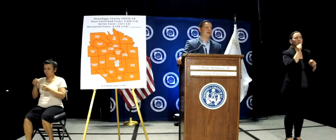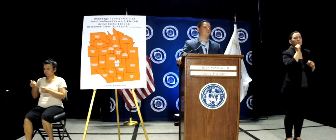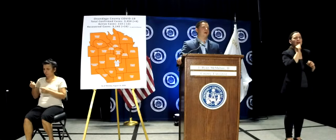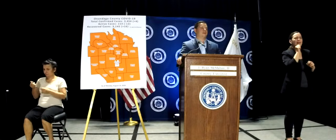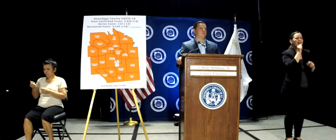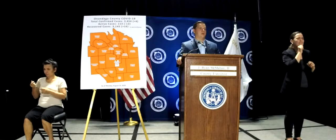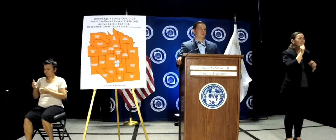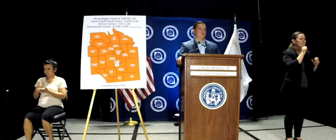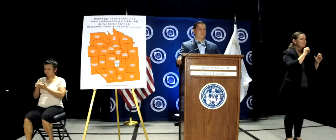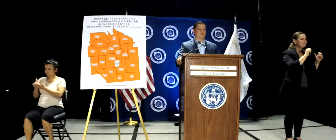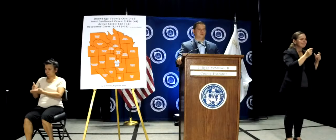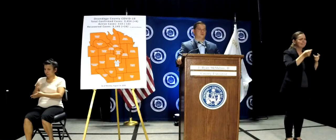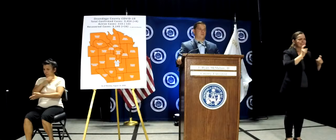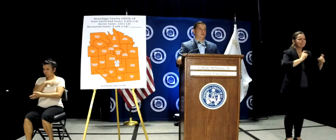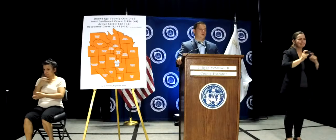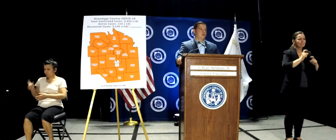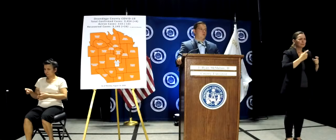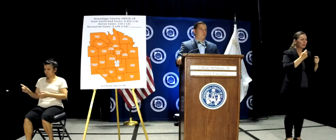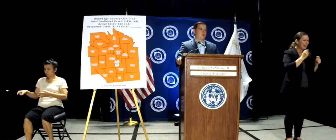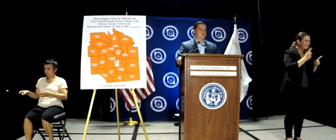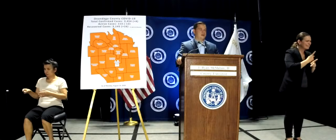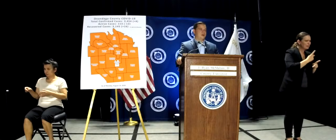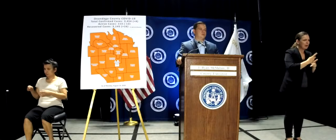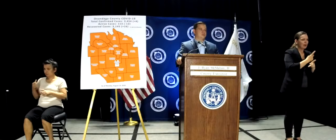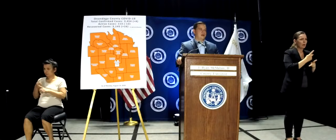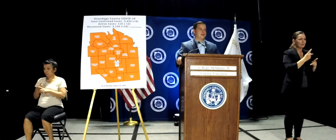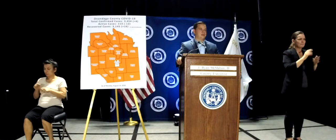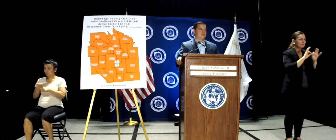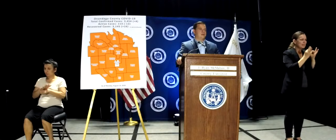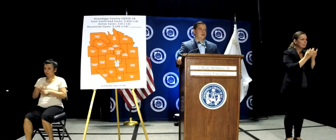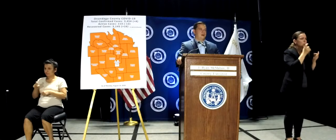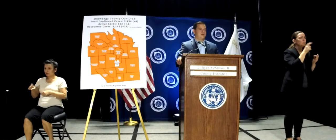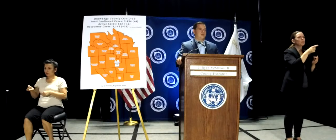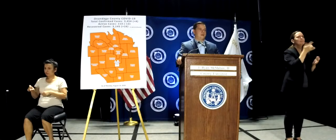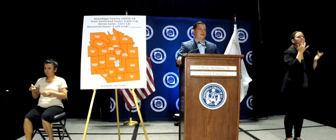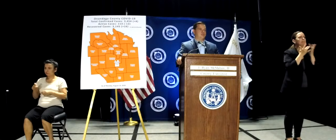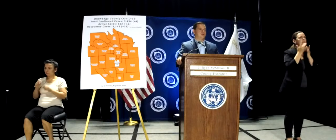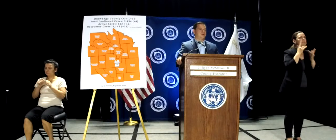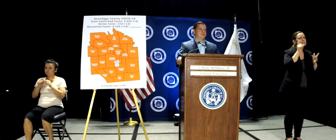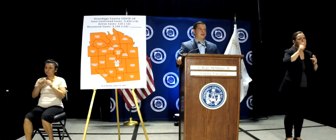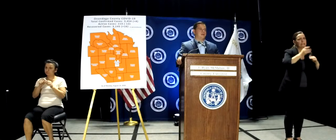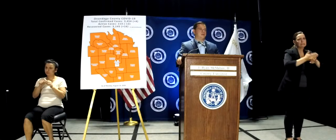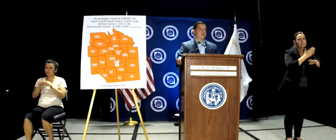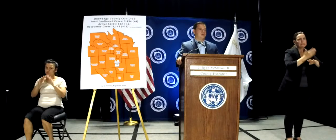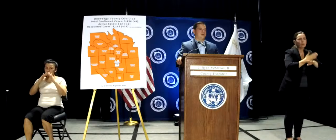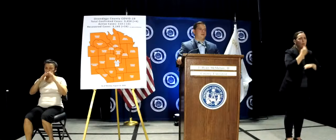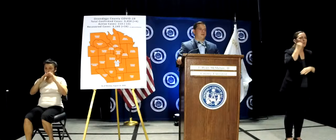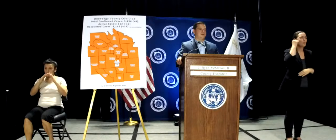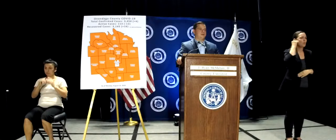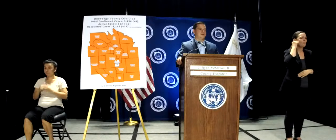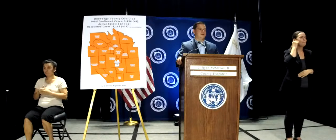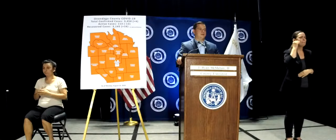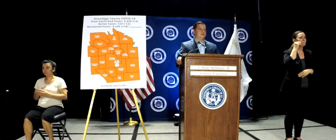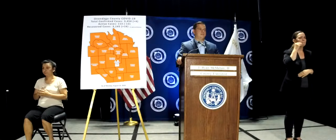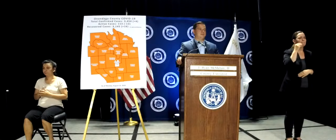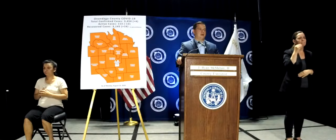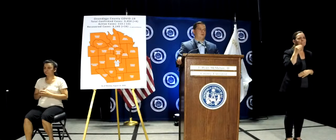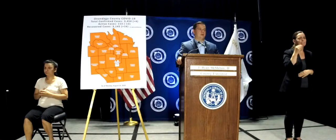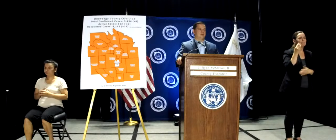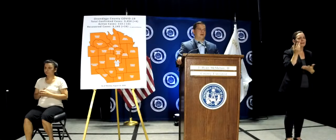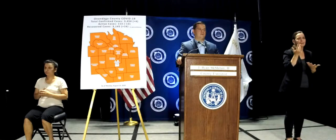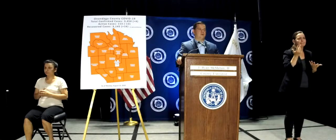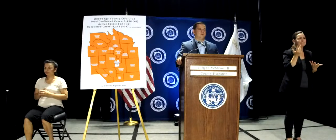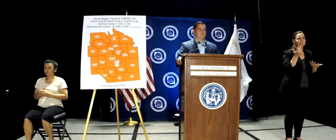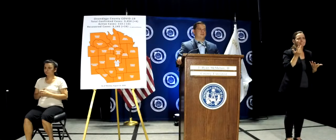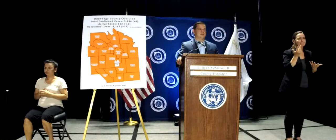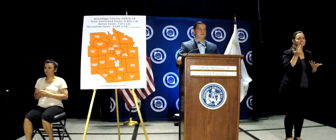who've been impacted by COVID opportunities to make repairs to the housing stock. I'm not sure exactly. I don't want to